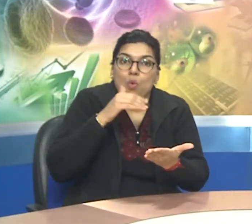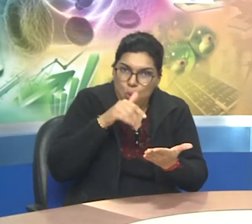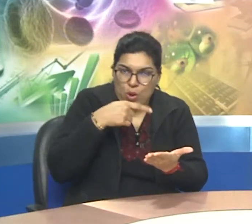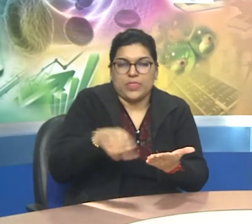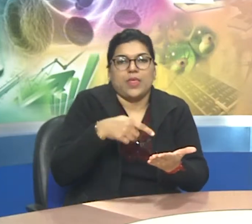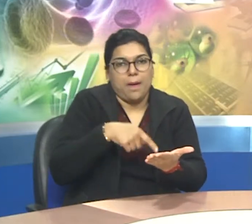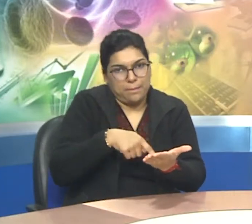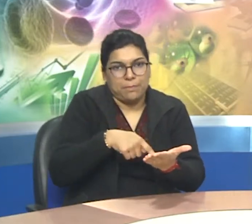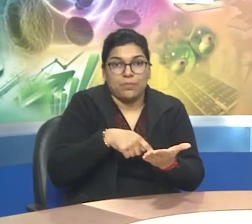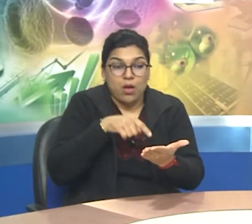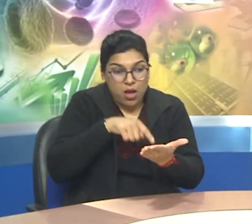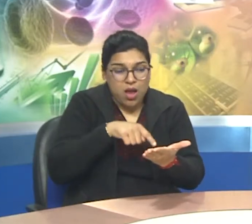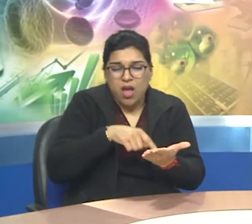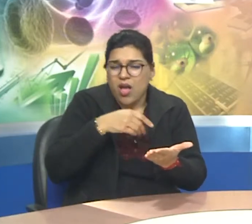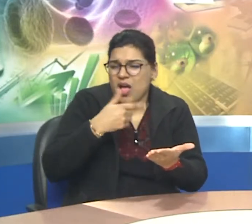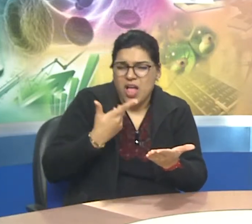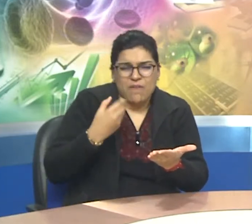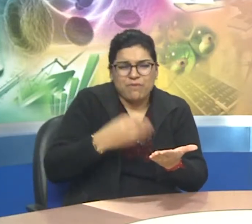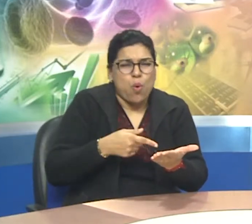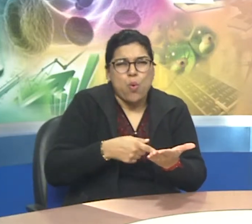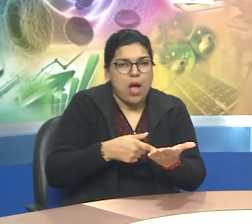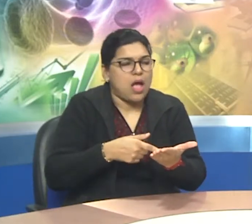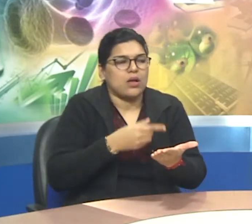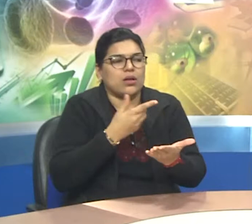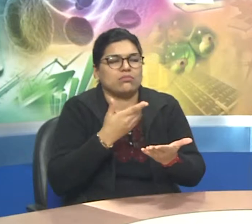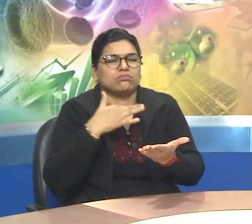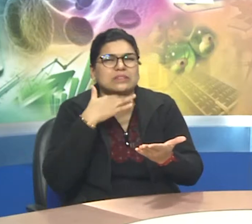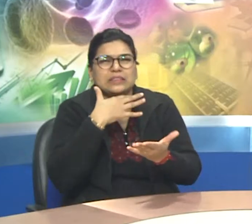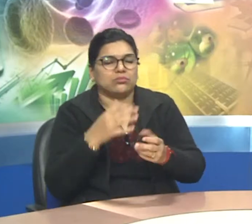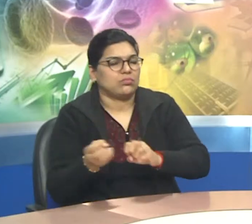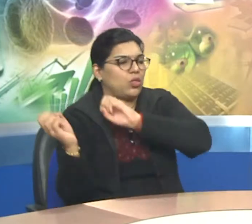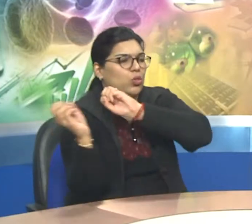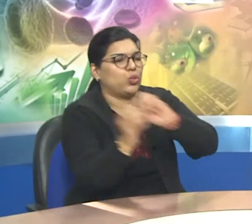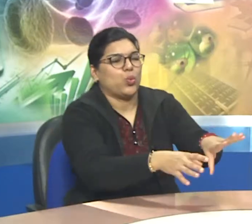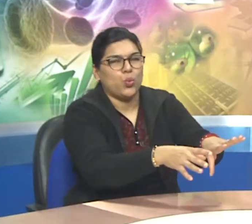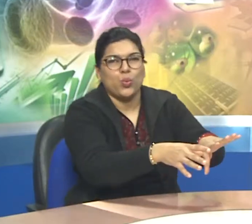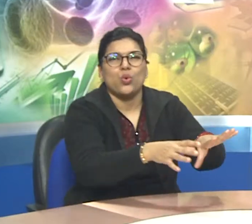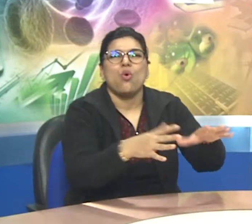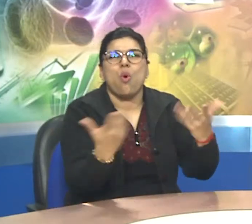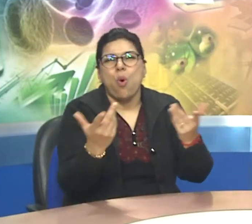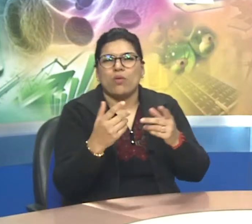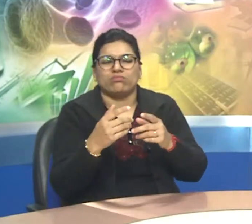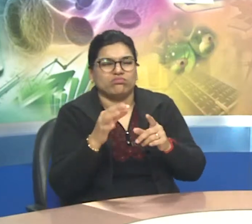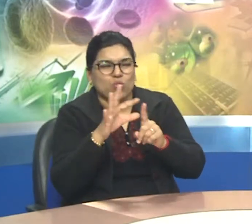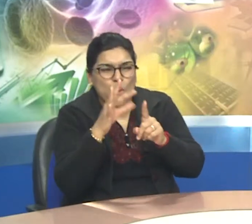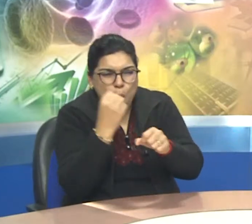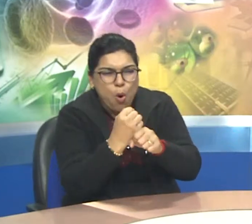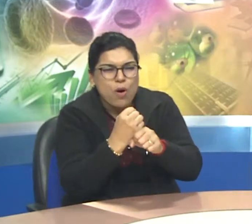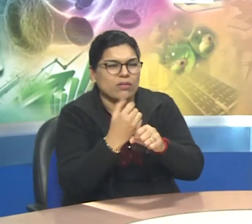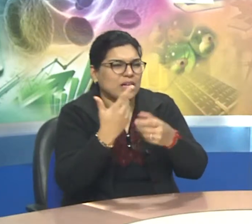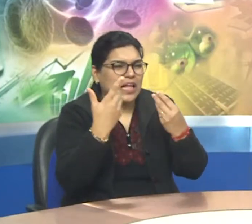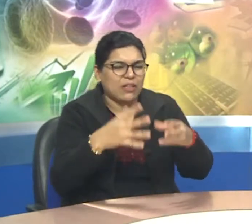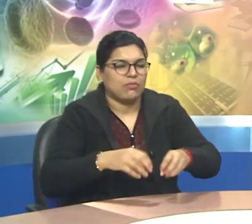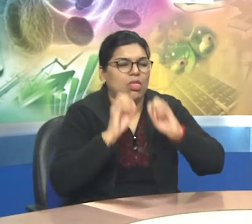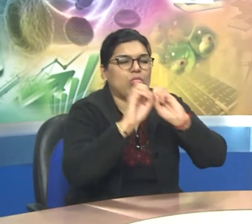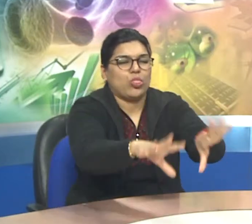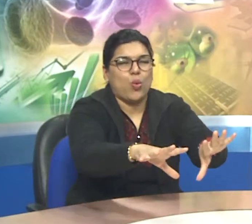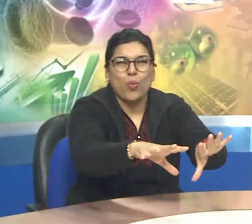plate, and when we are finished eating and some food items are left in the